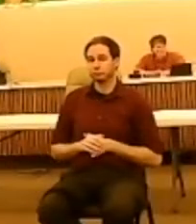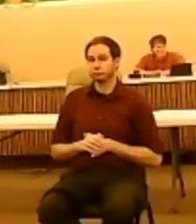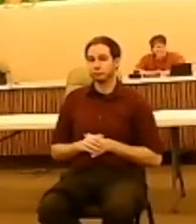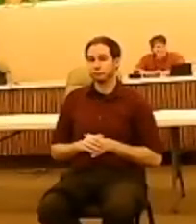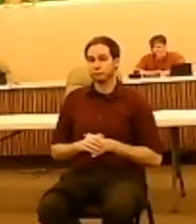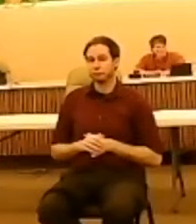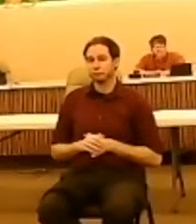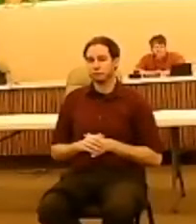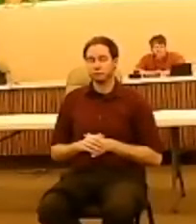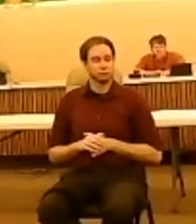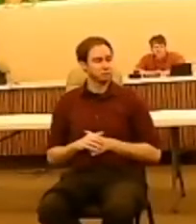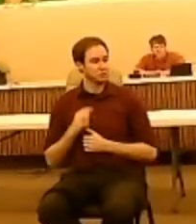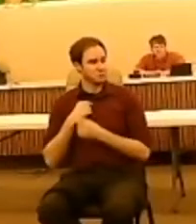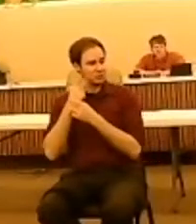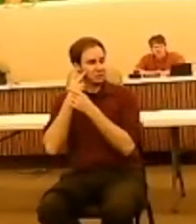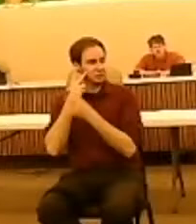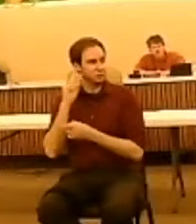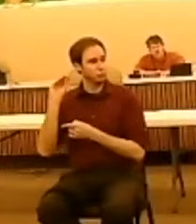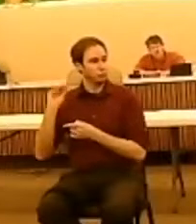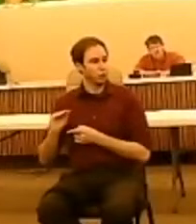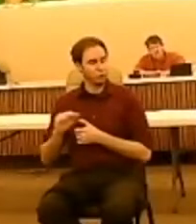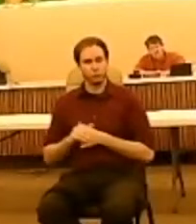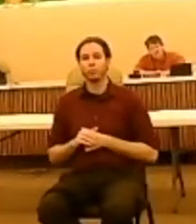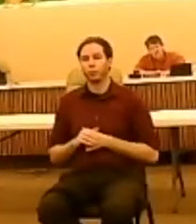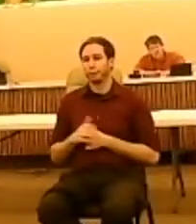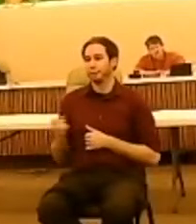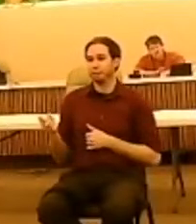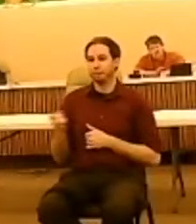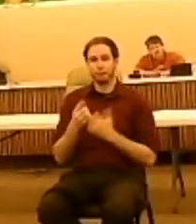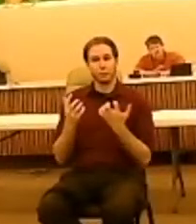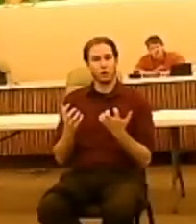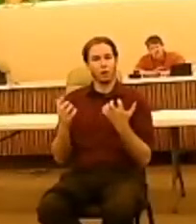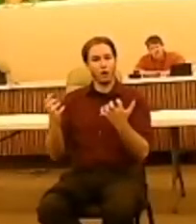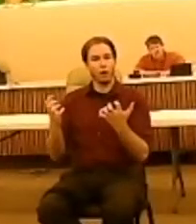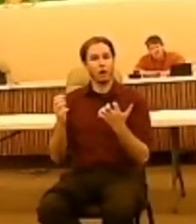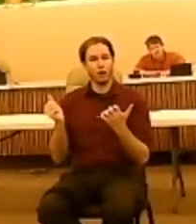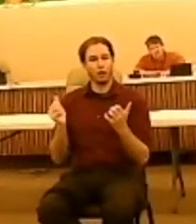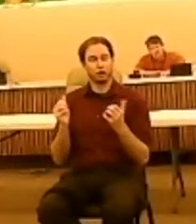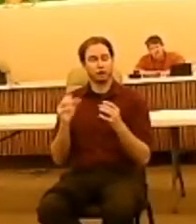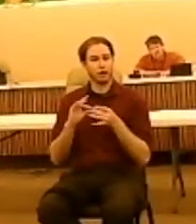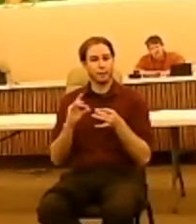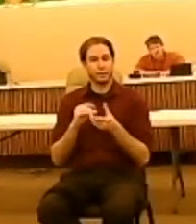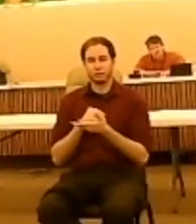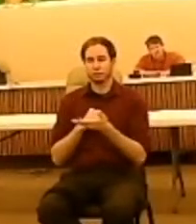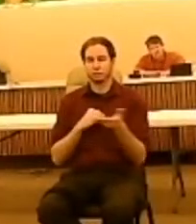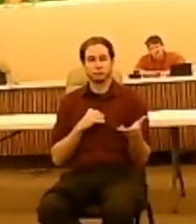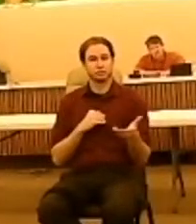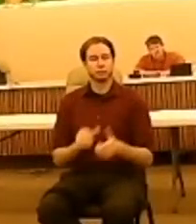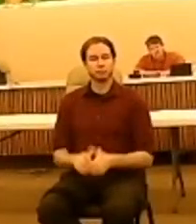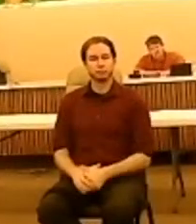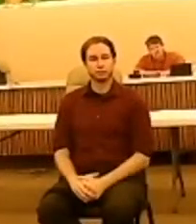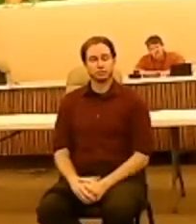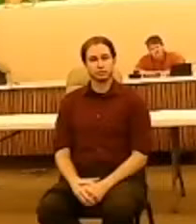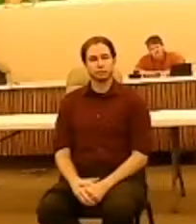That's all I have online. Is there anyone else in the meeting room?